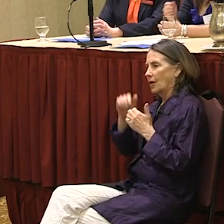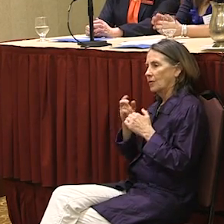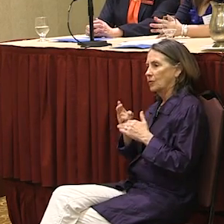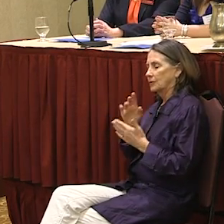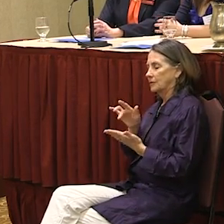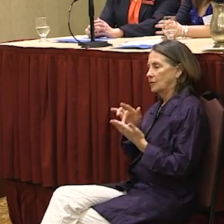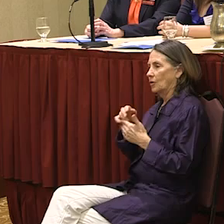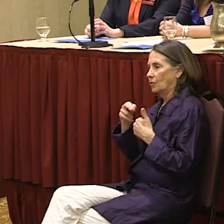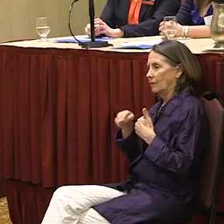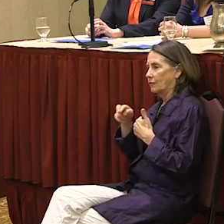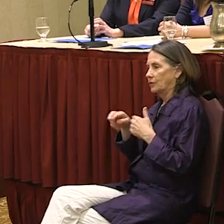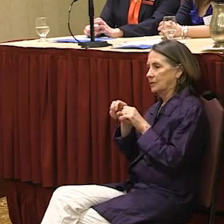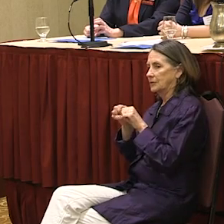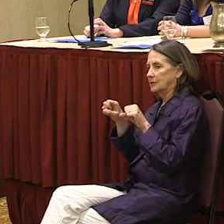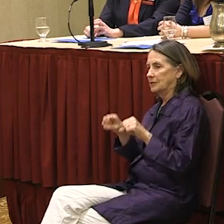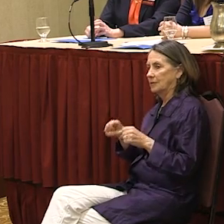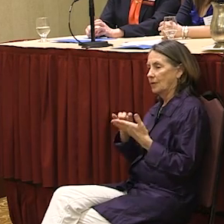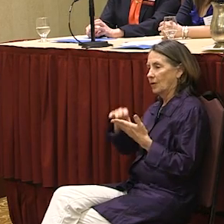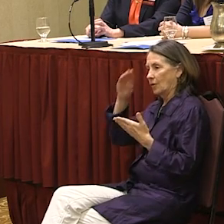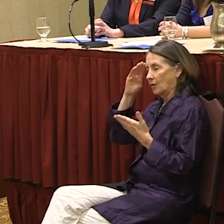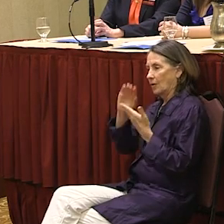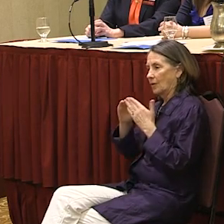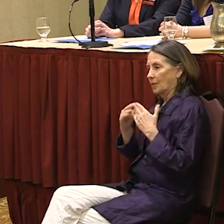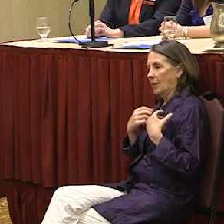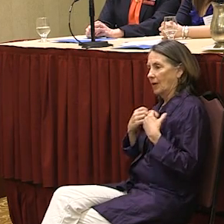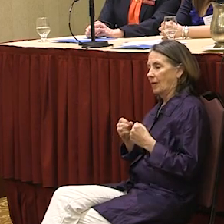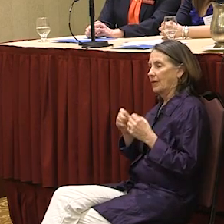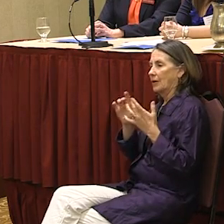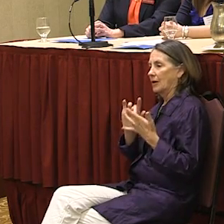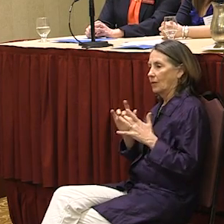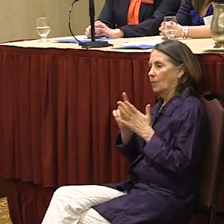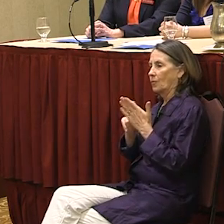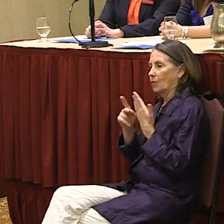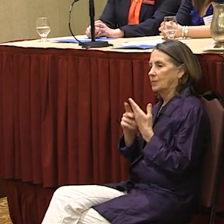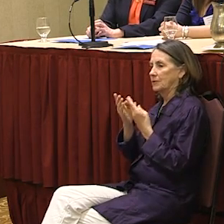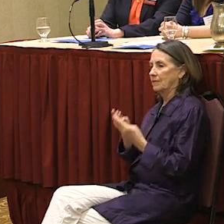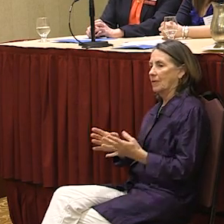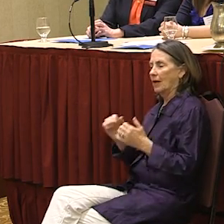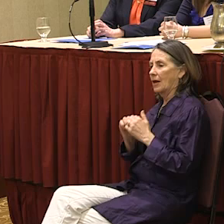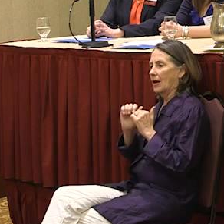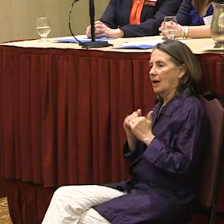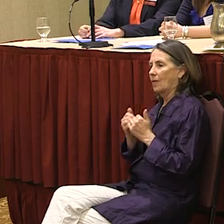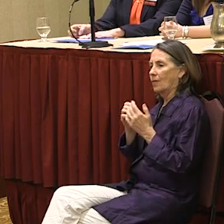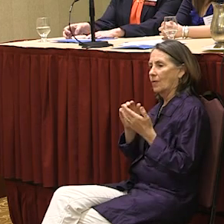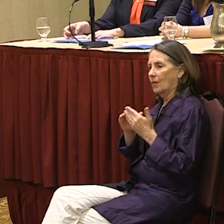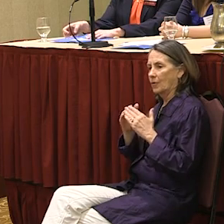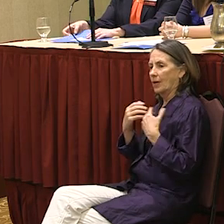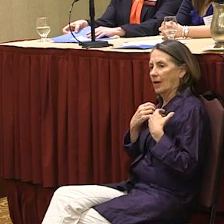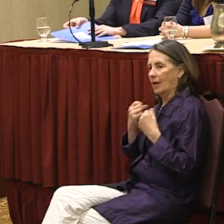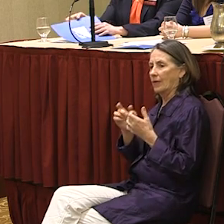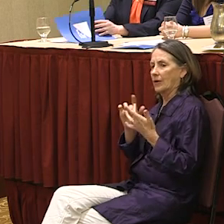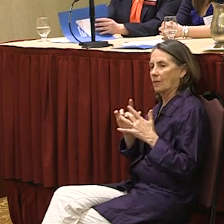centralized referral system, learn about community health network programs available, and how community health